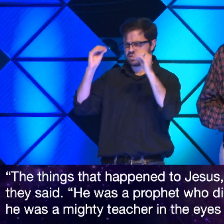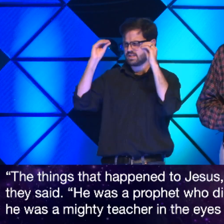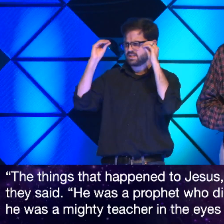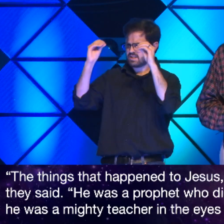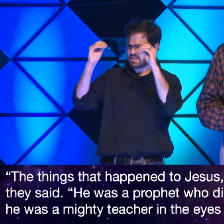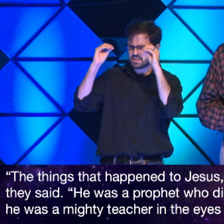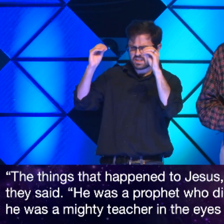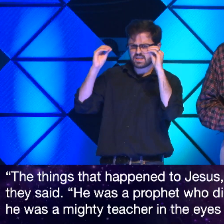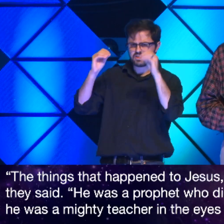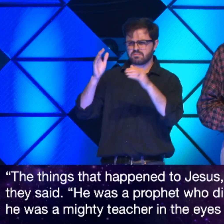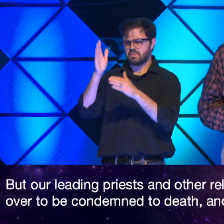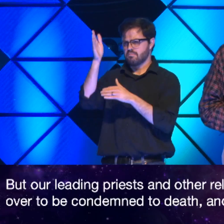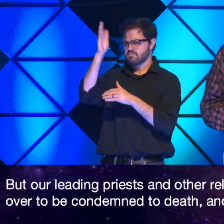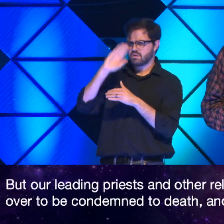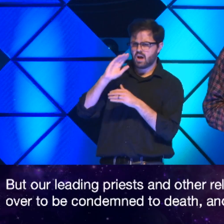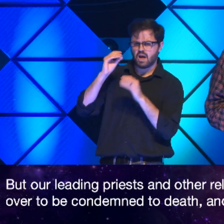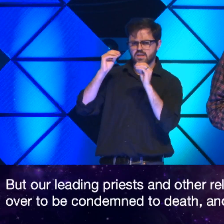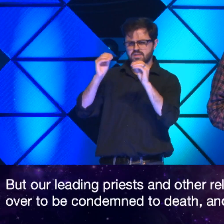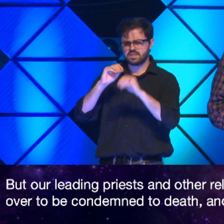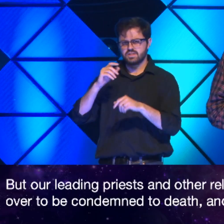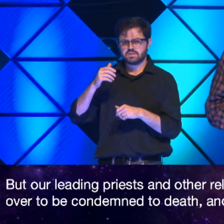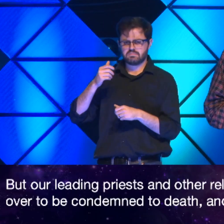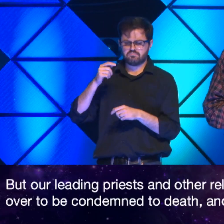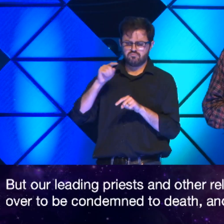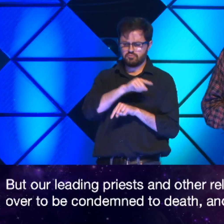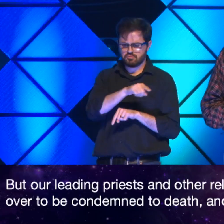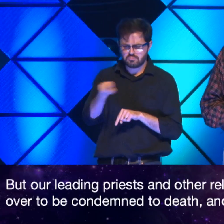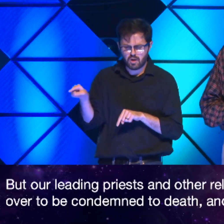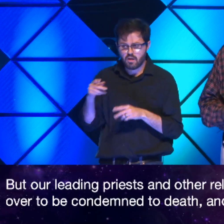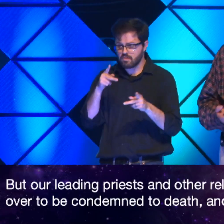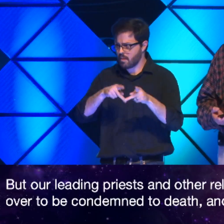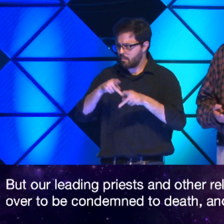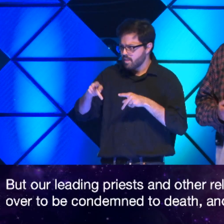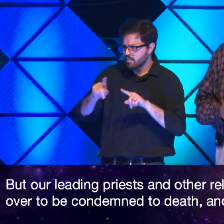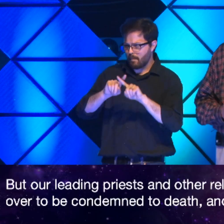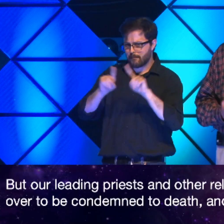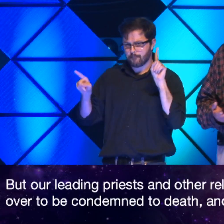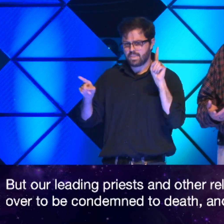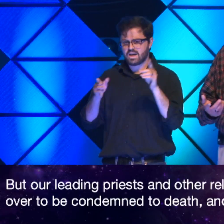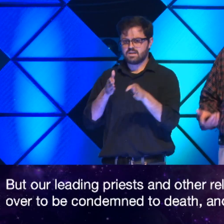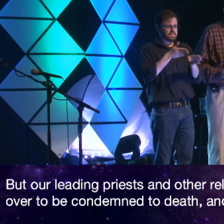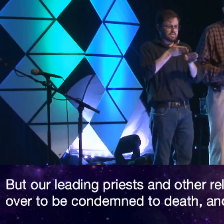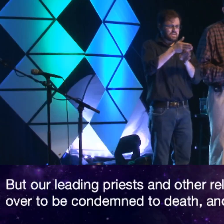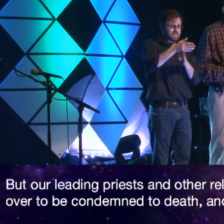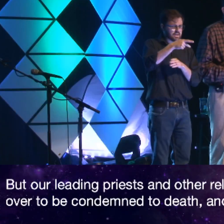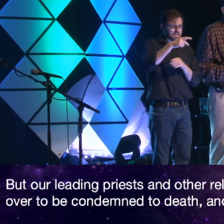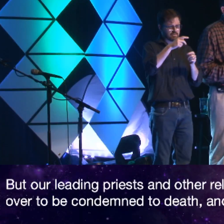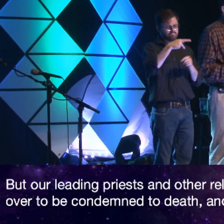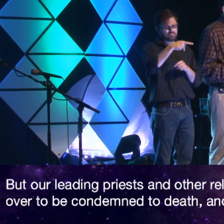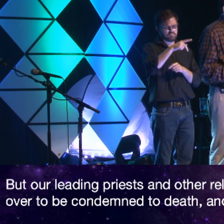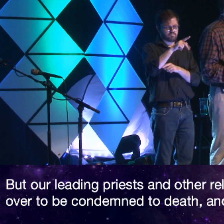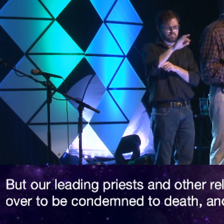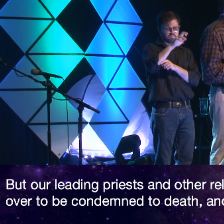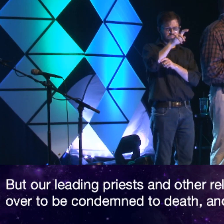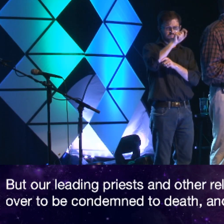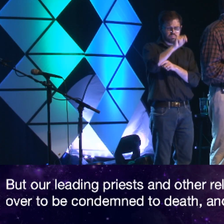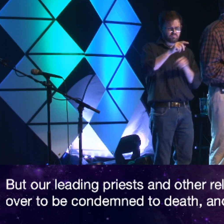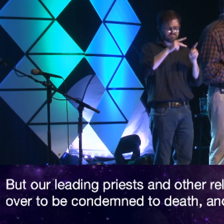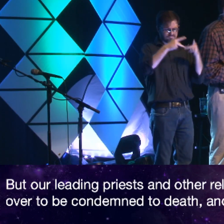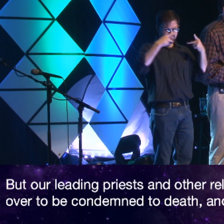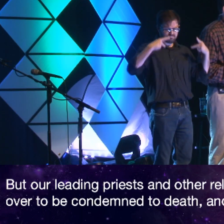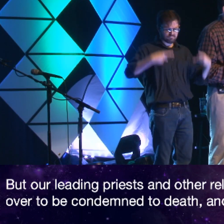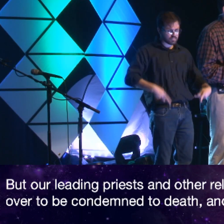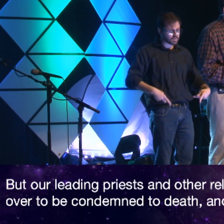people." But see, our leading priest and other religious leaders handed him over to be condemned to